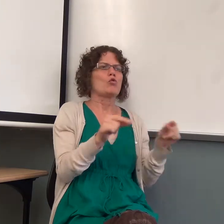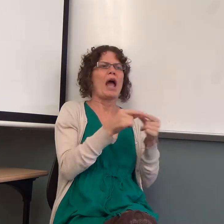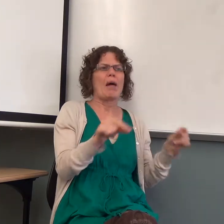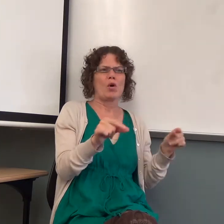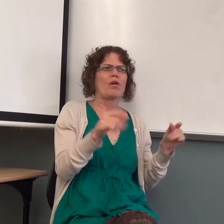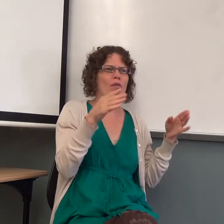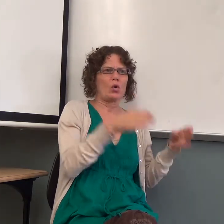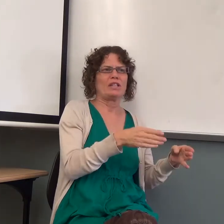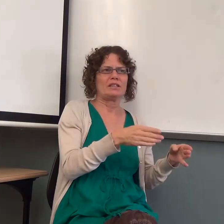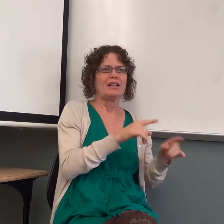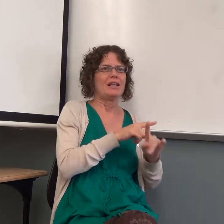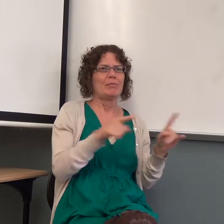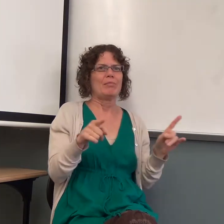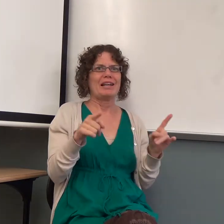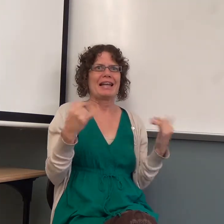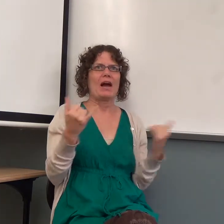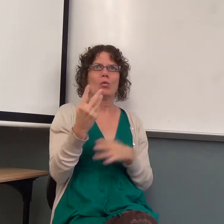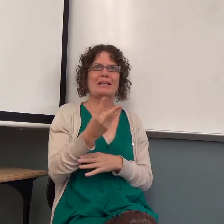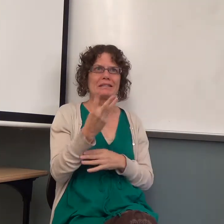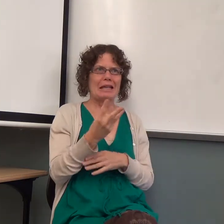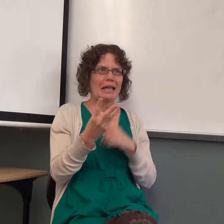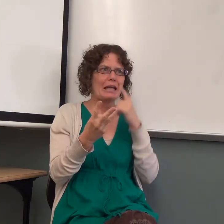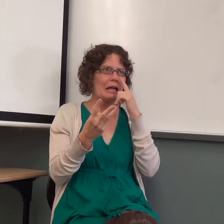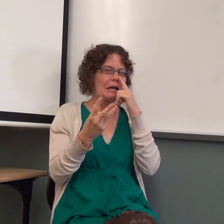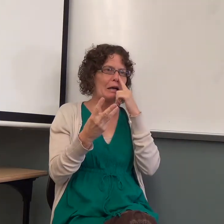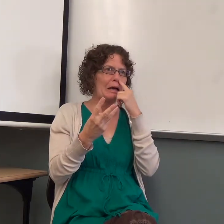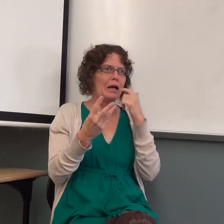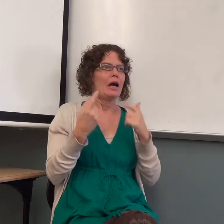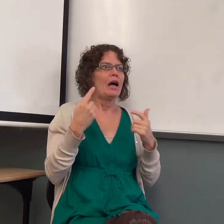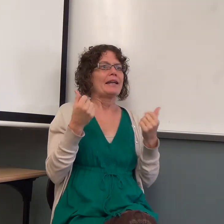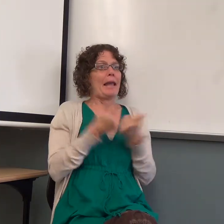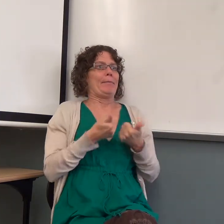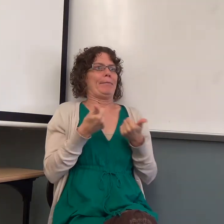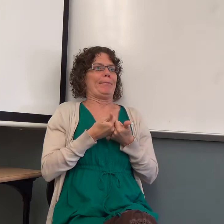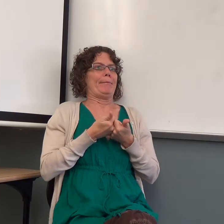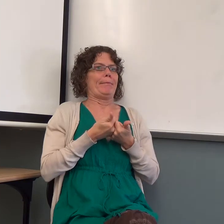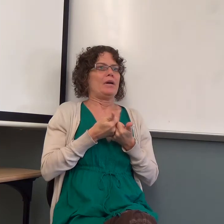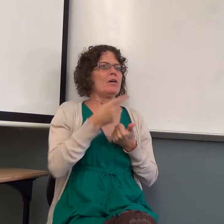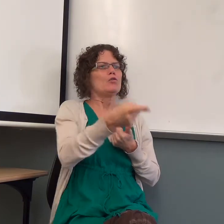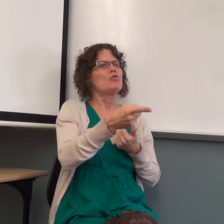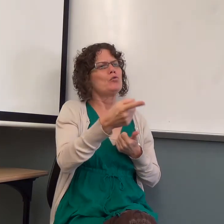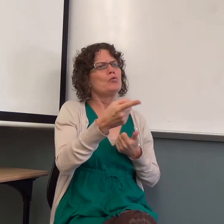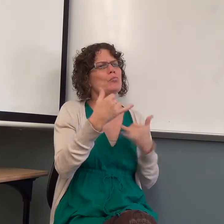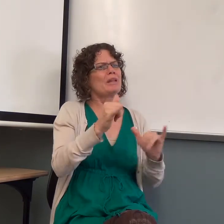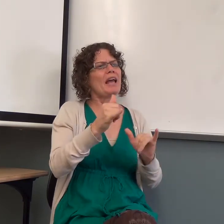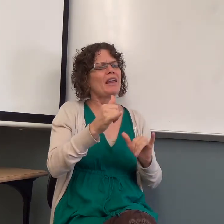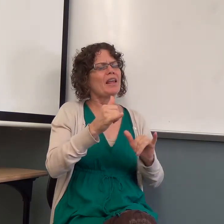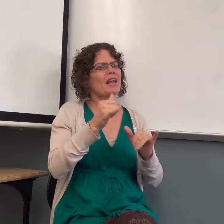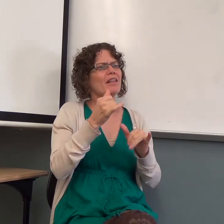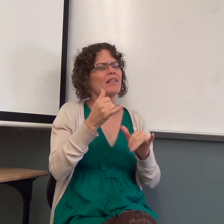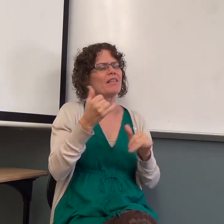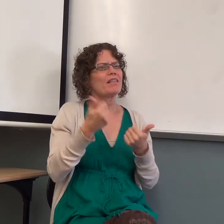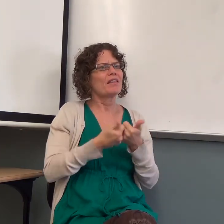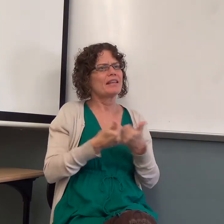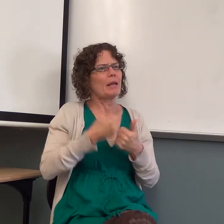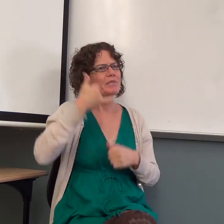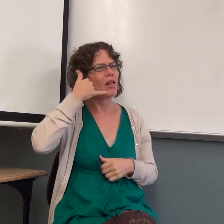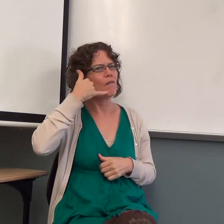already started the process of our game. You guys ever play telephone? Is that where you tell somebody? You never